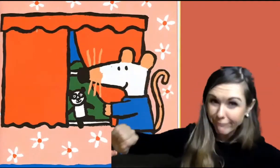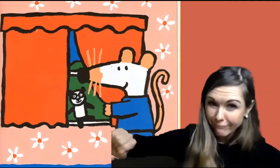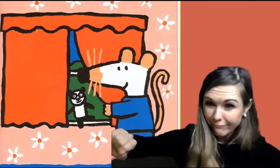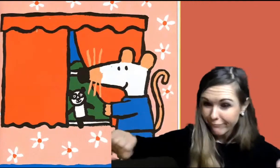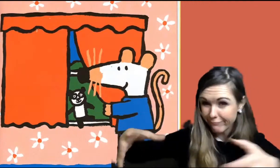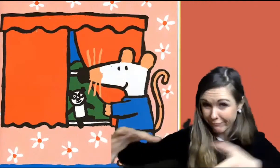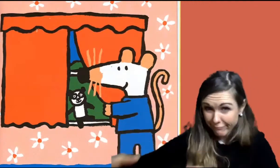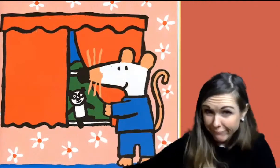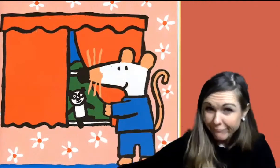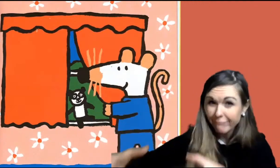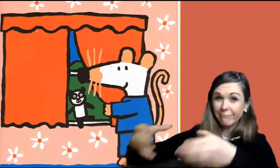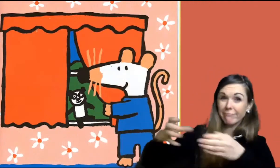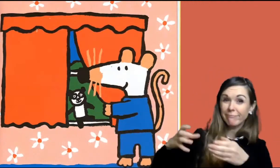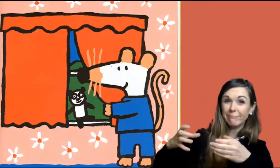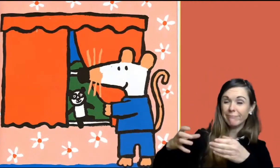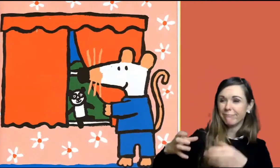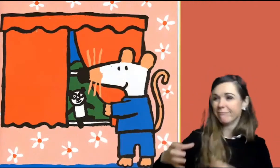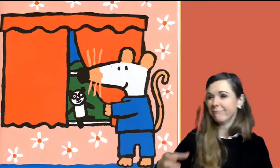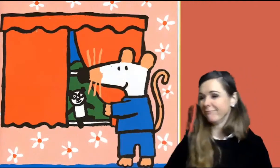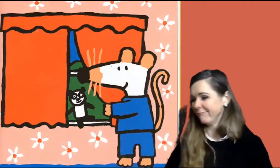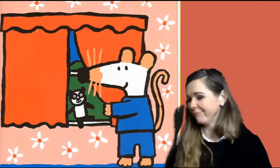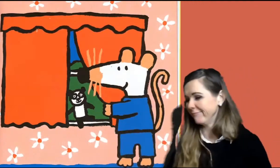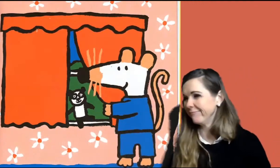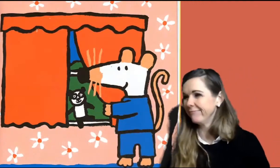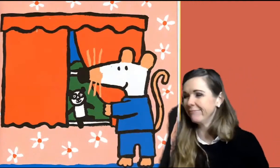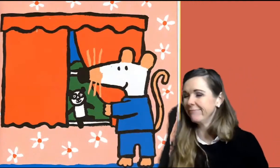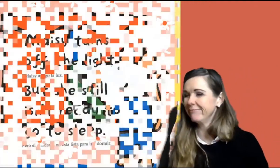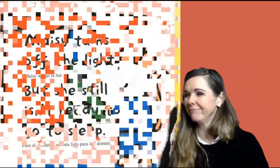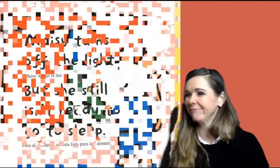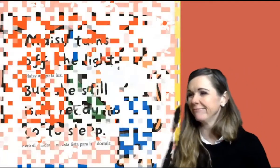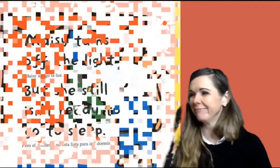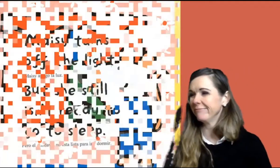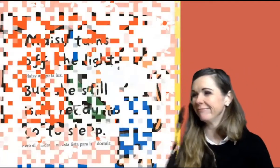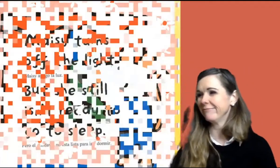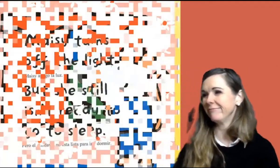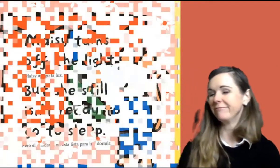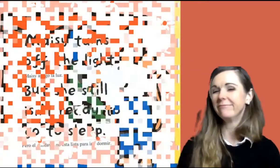Maisy pulls open the curtains, grabs Panda.